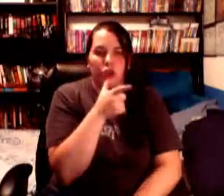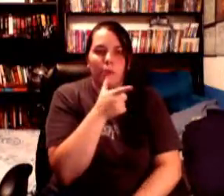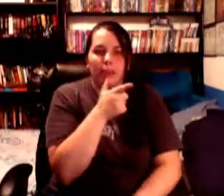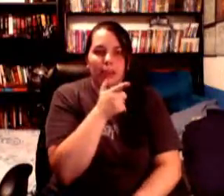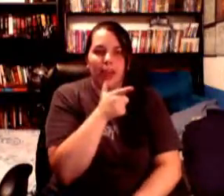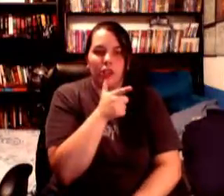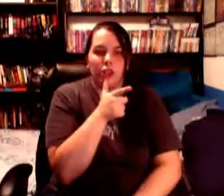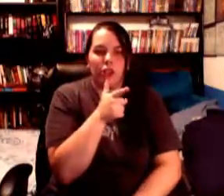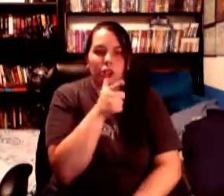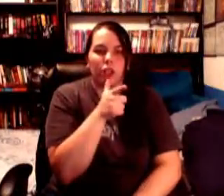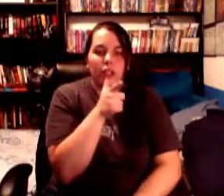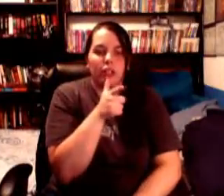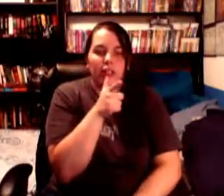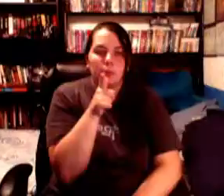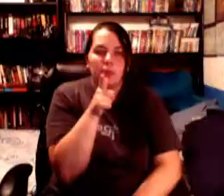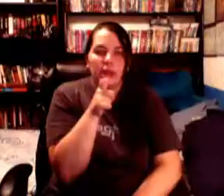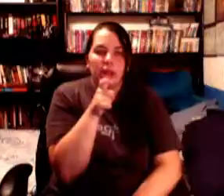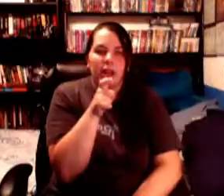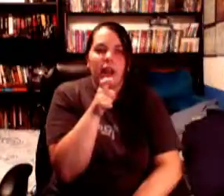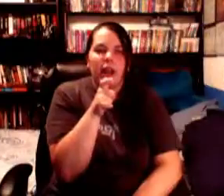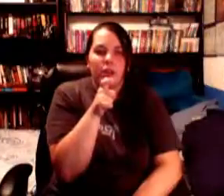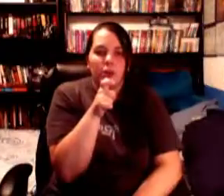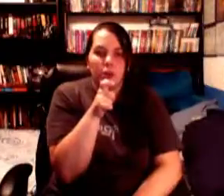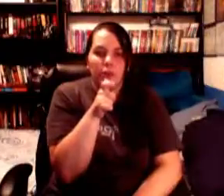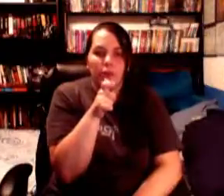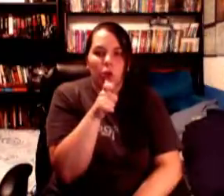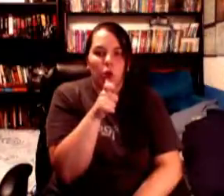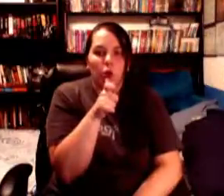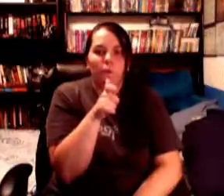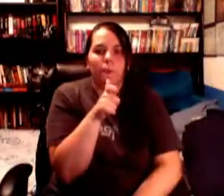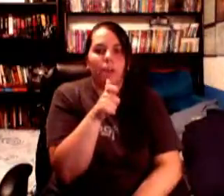thumb is at your lip, and you're going to move it, who.